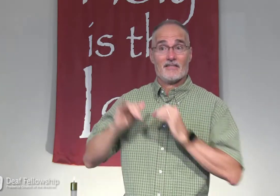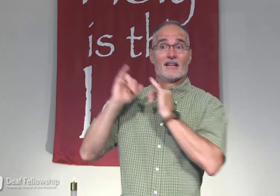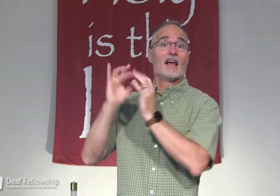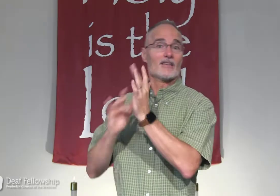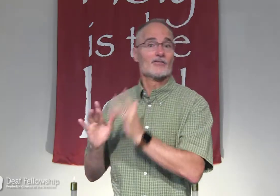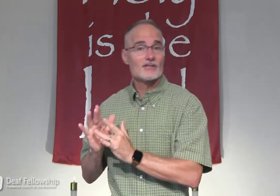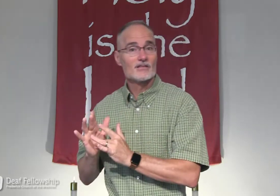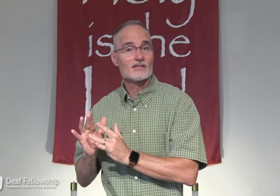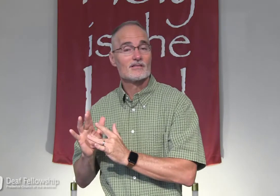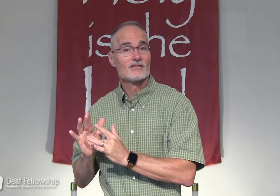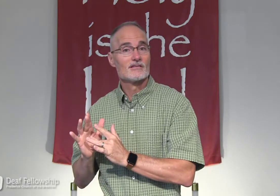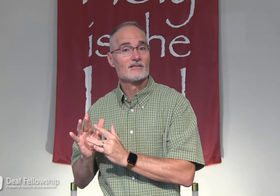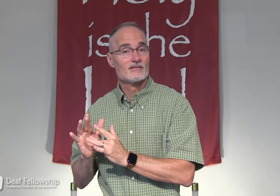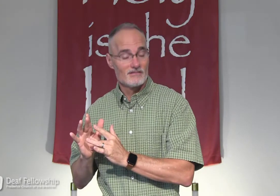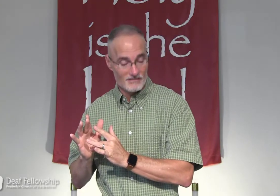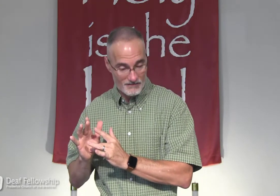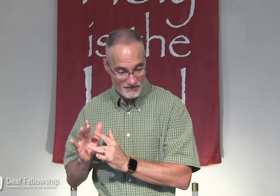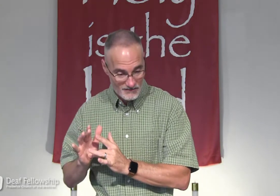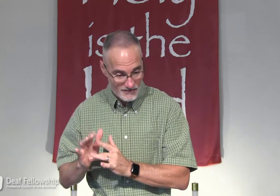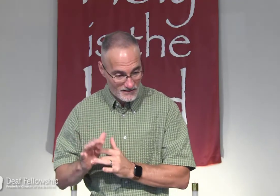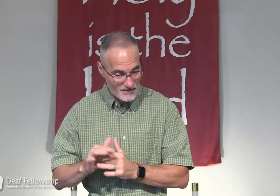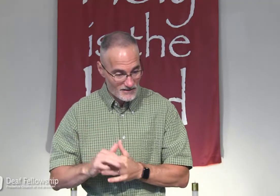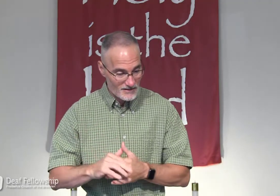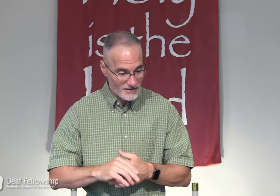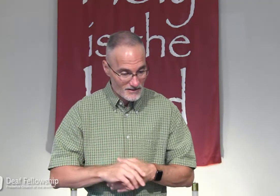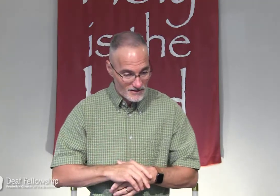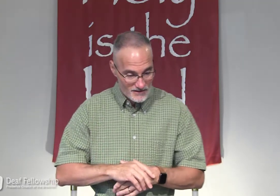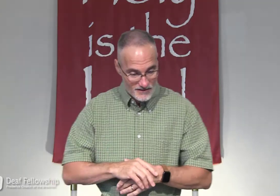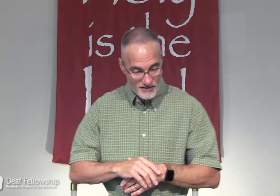live for Jesus and to live like Jesus.